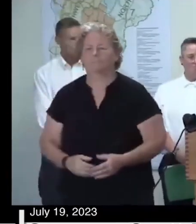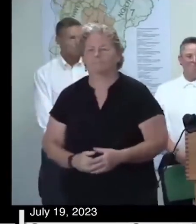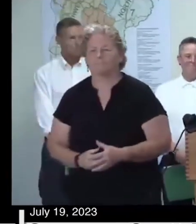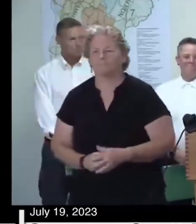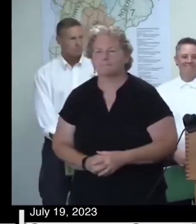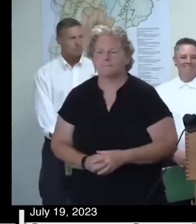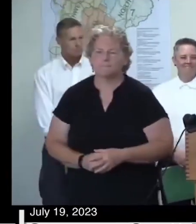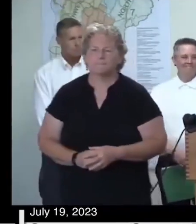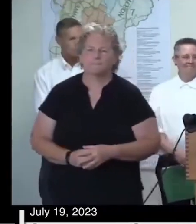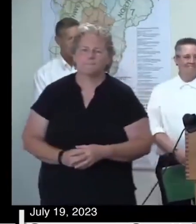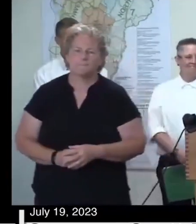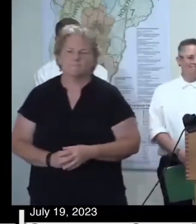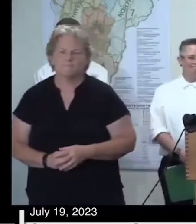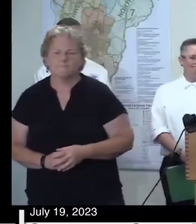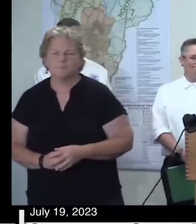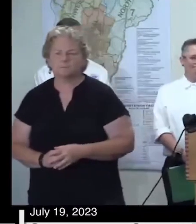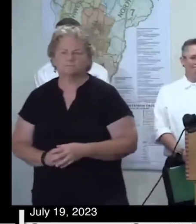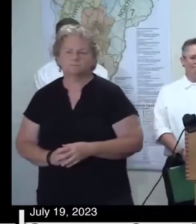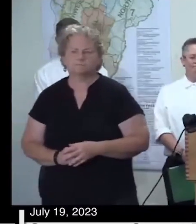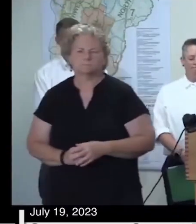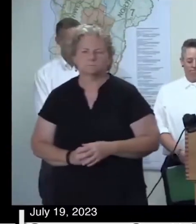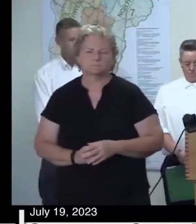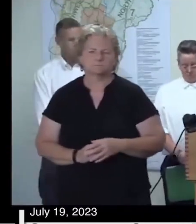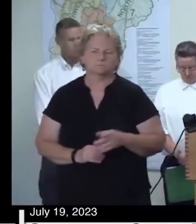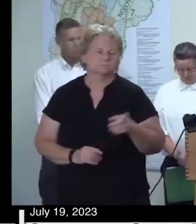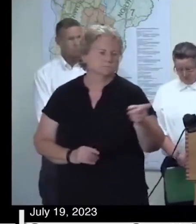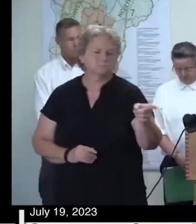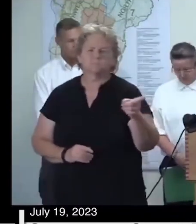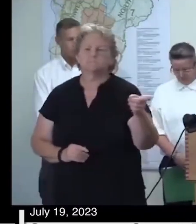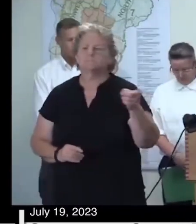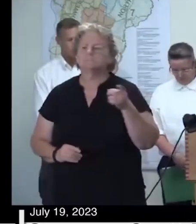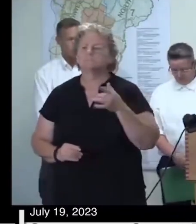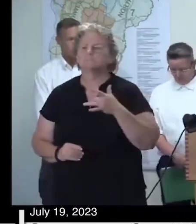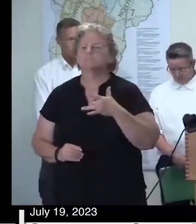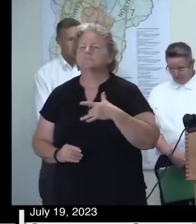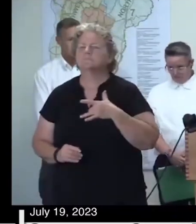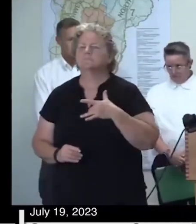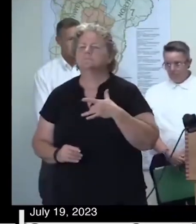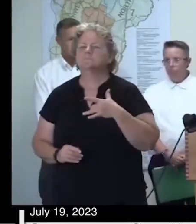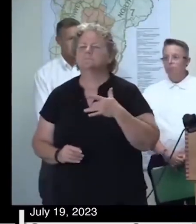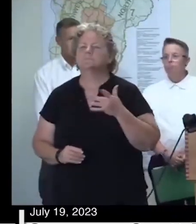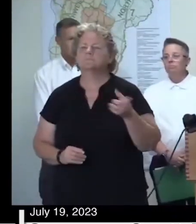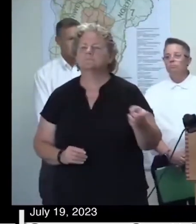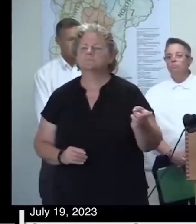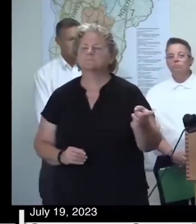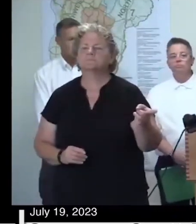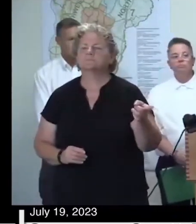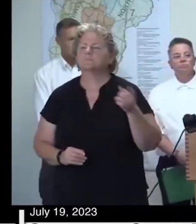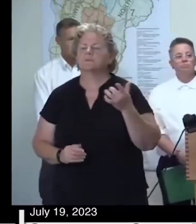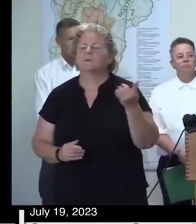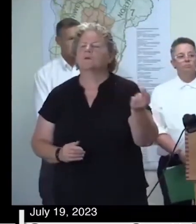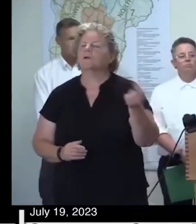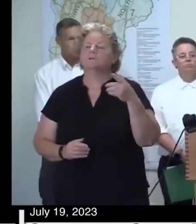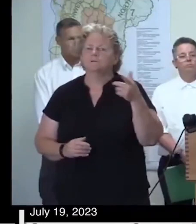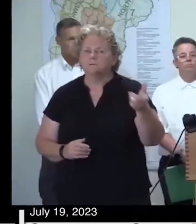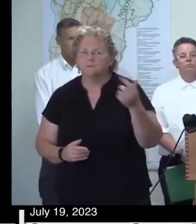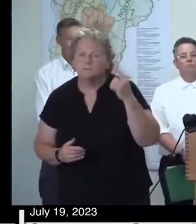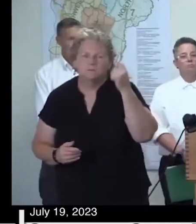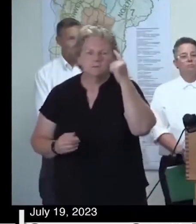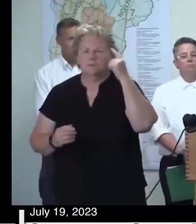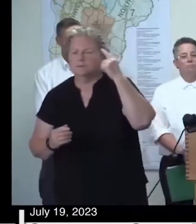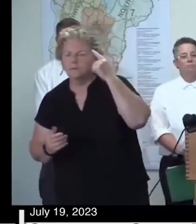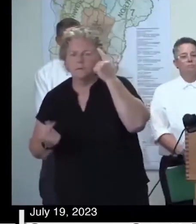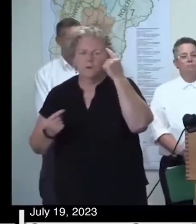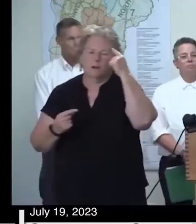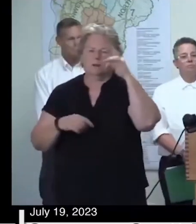Multiple. I'm still concerned about the weather. It seems as though every time we catch a break and we get a day